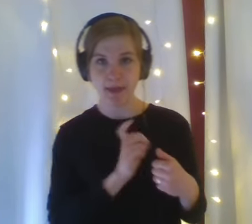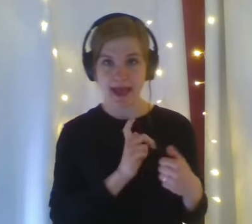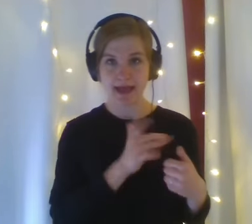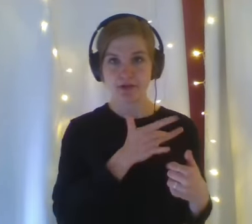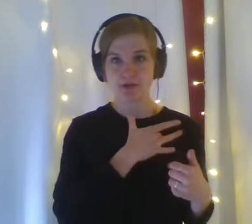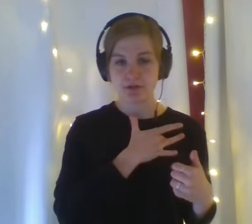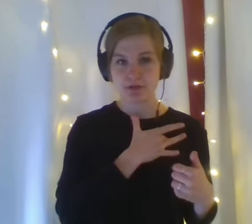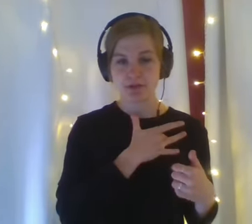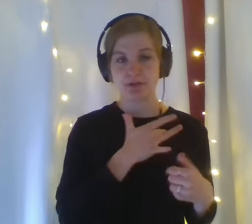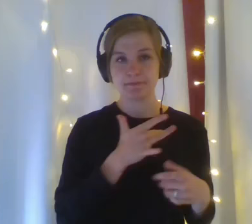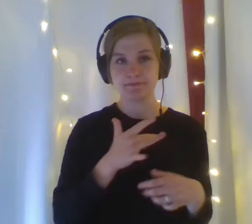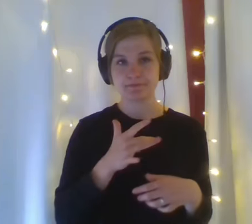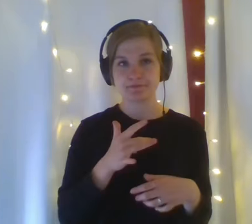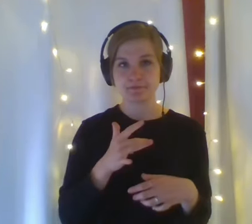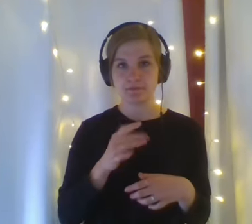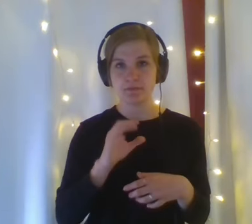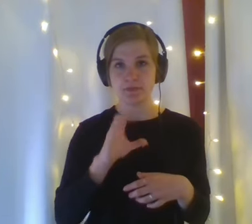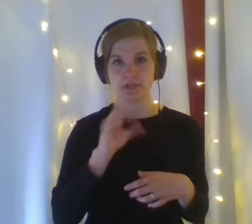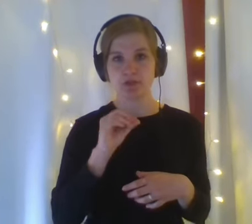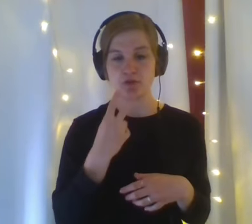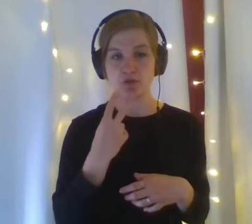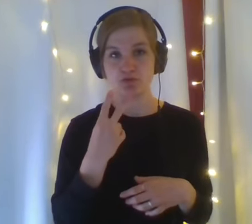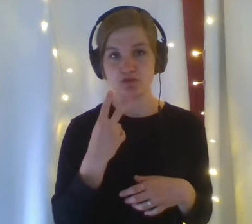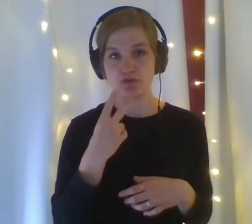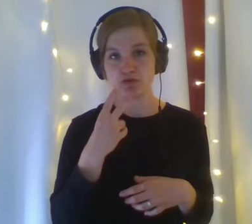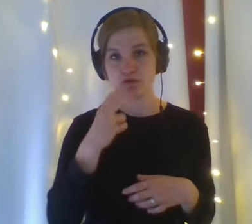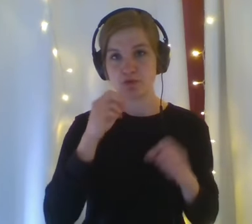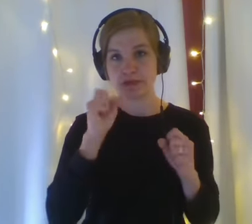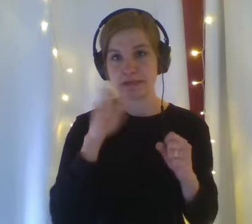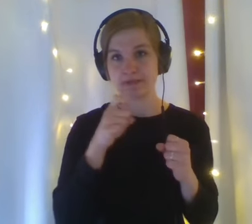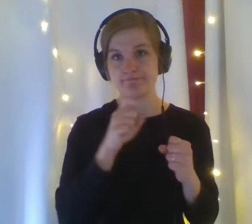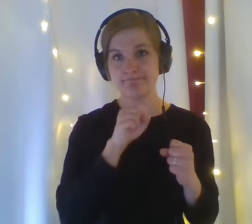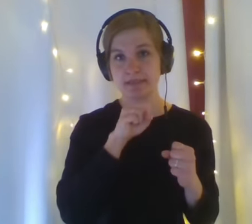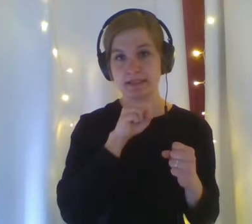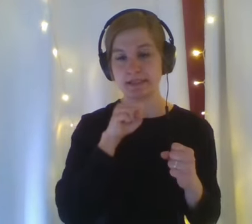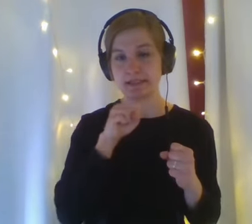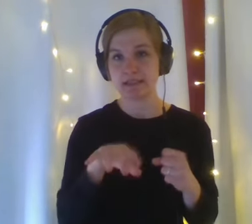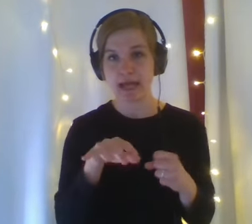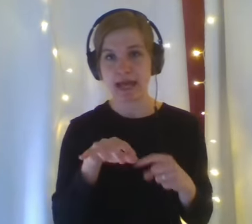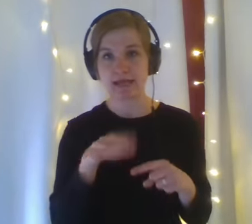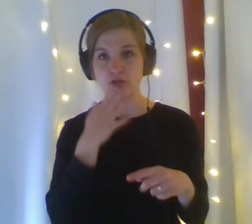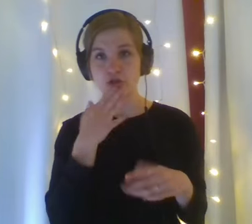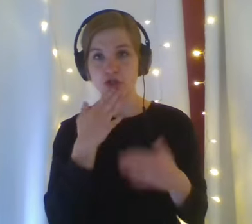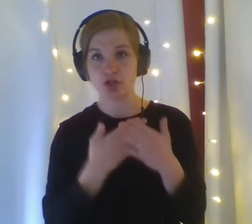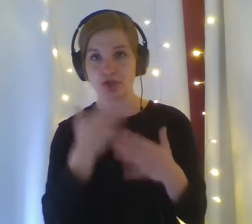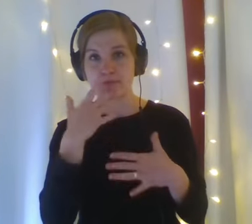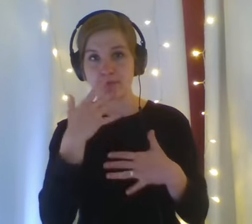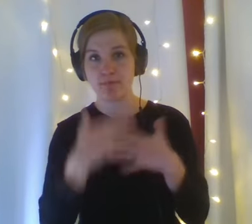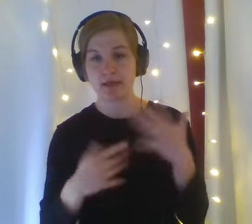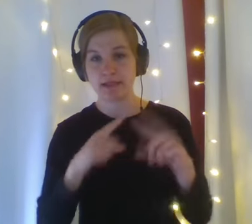carry oxygen to tissues, maybe your big toe, maybe your ear, maybe your eyeball or your pancreas, we're going to use hollow